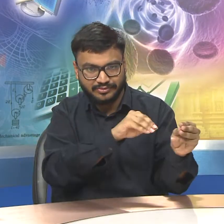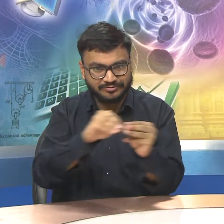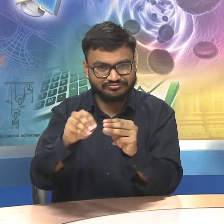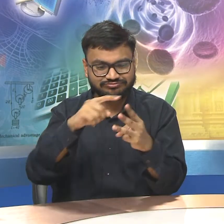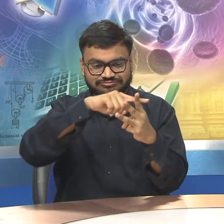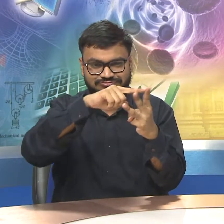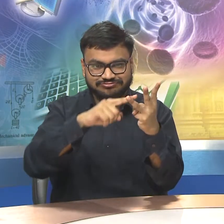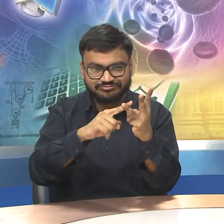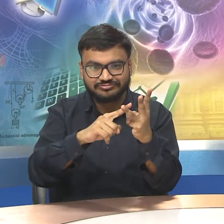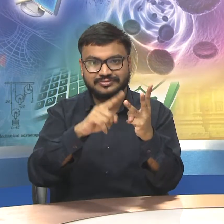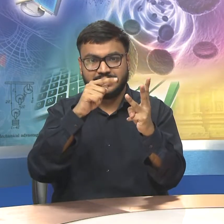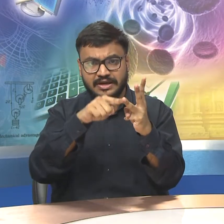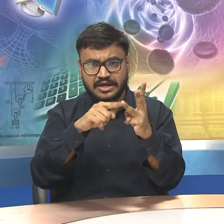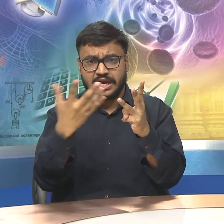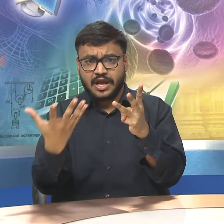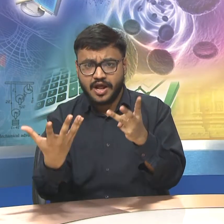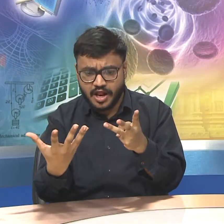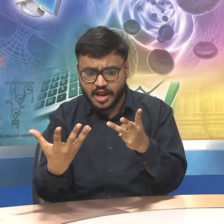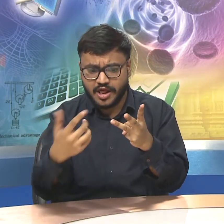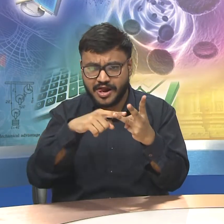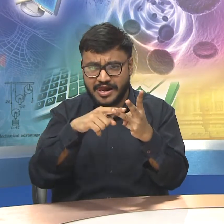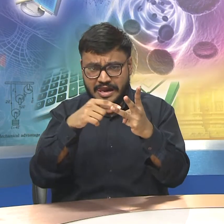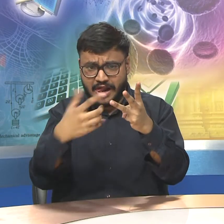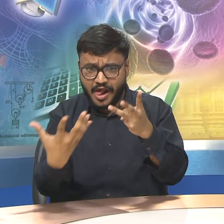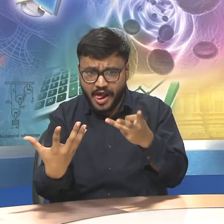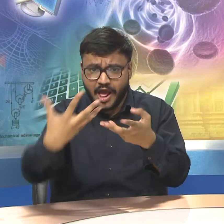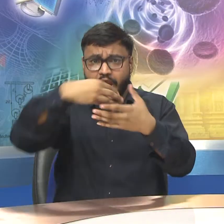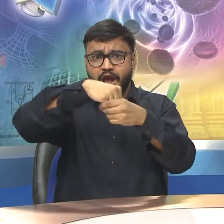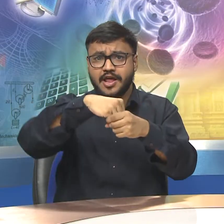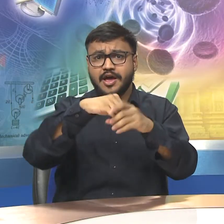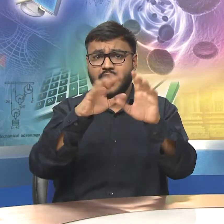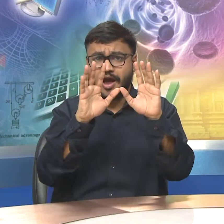the three manual components are not enough.